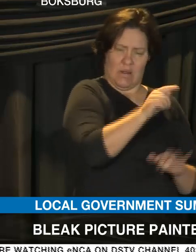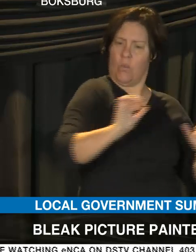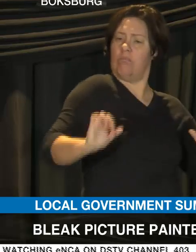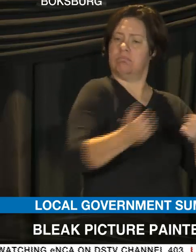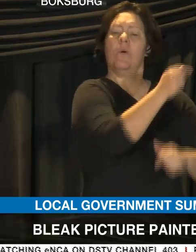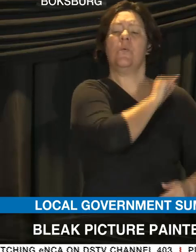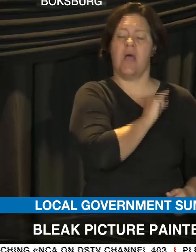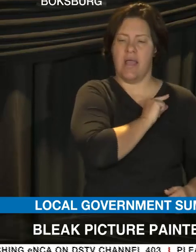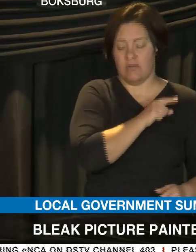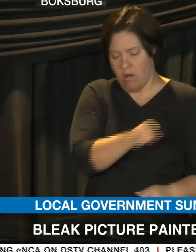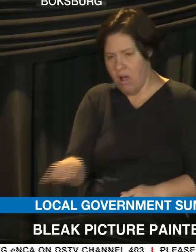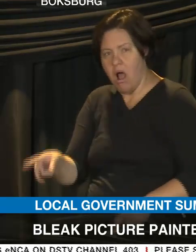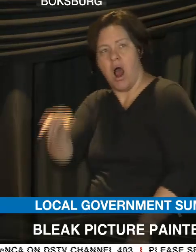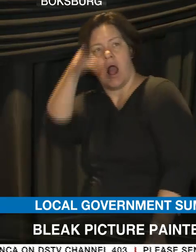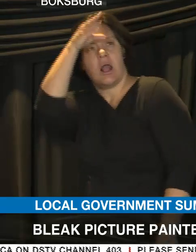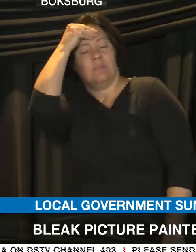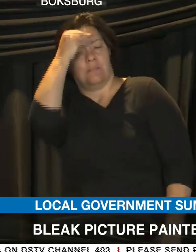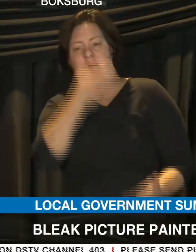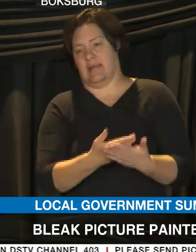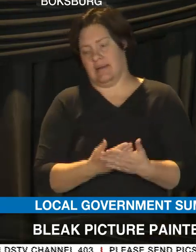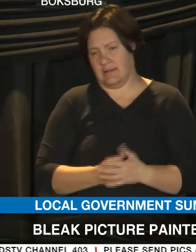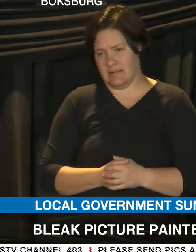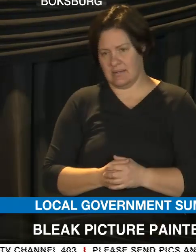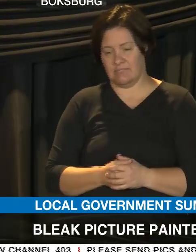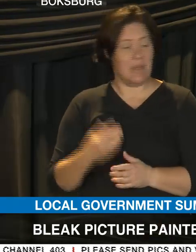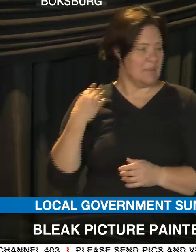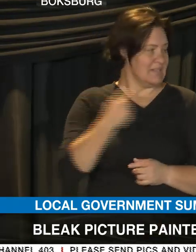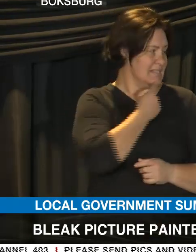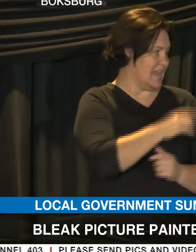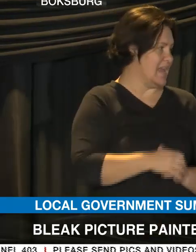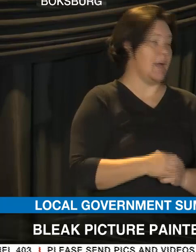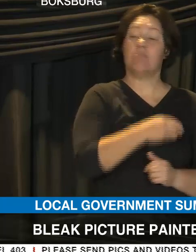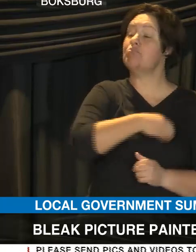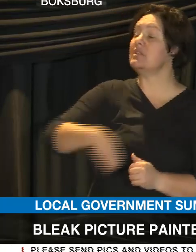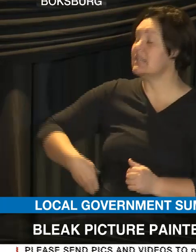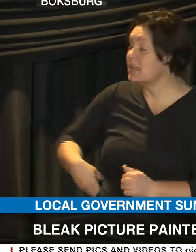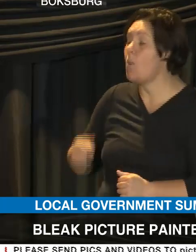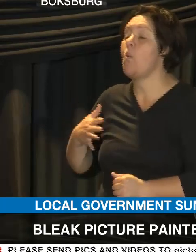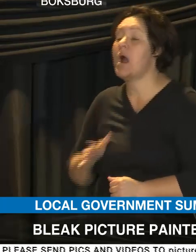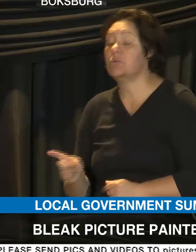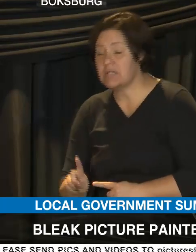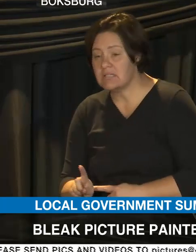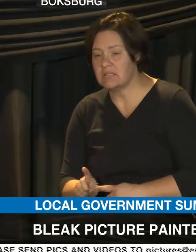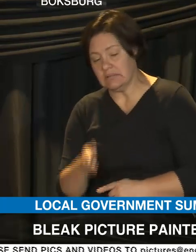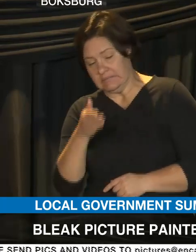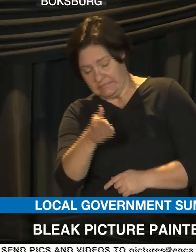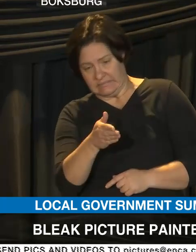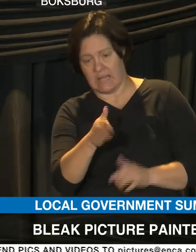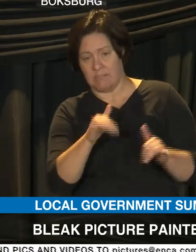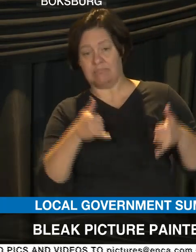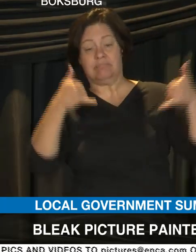doing well. And I said to the minister, and she said, and President, we would like you to be at that